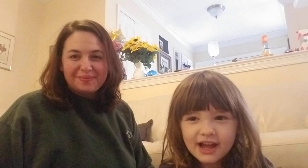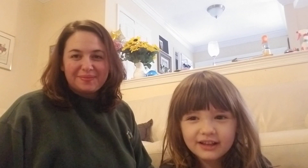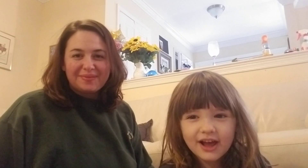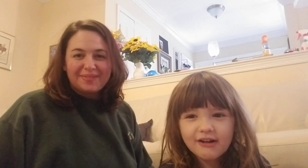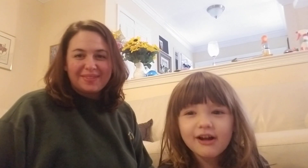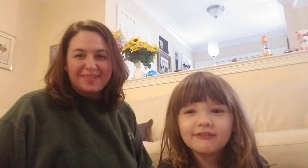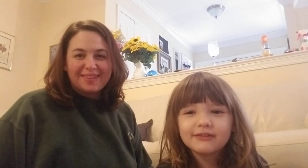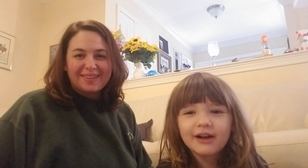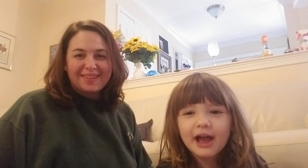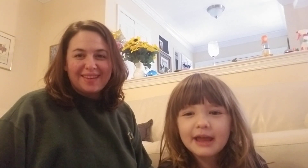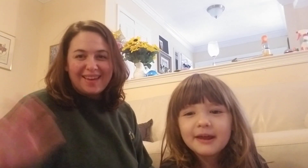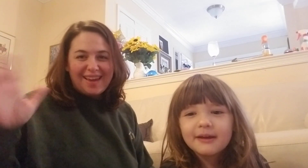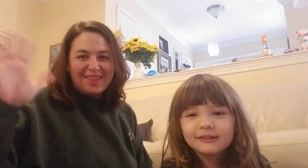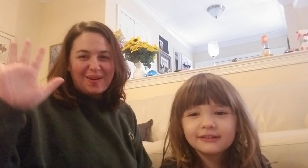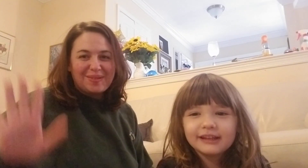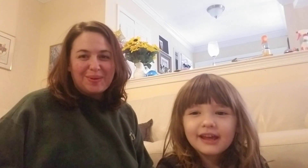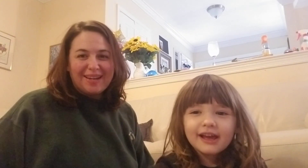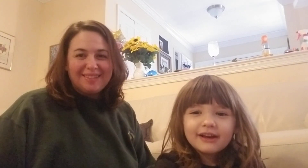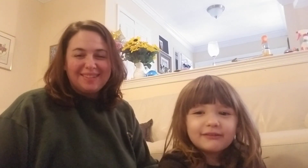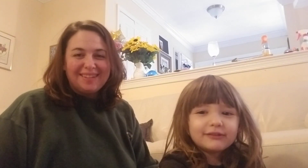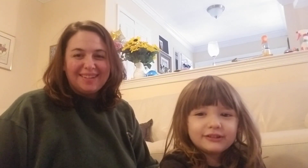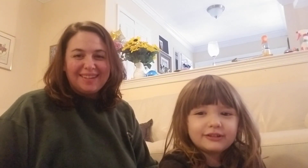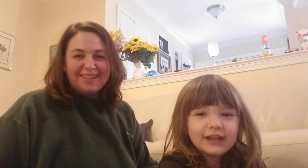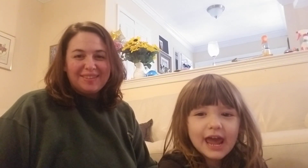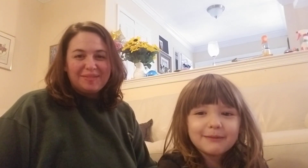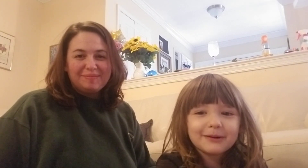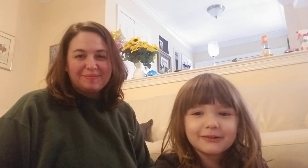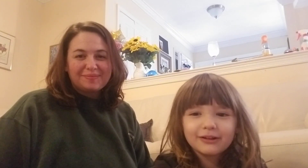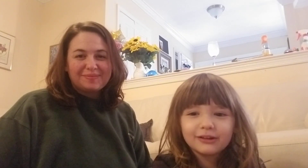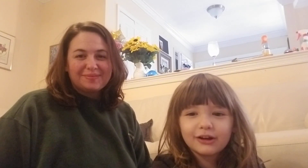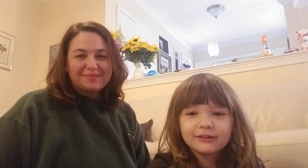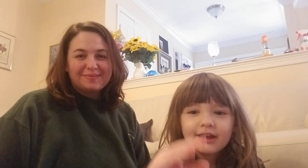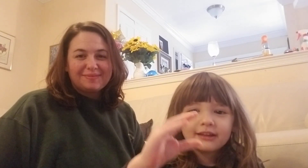Hello, everyone. Hello, everyone. Today we're going to learn